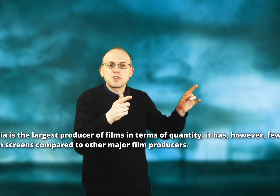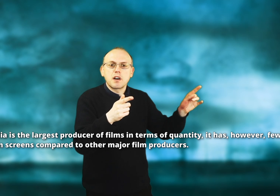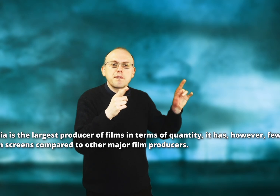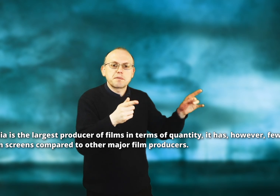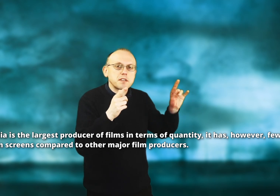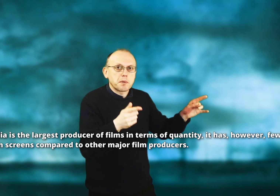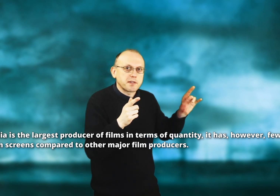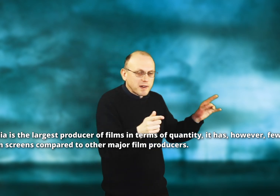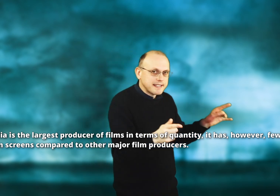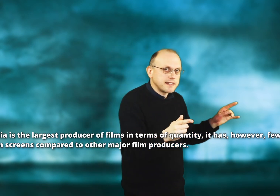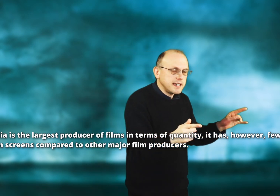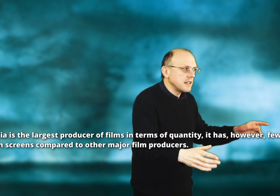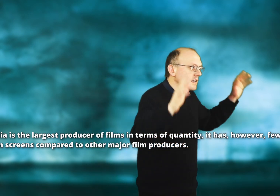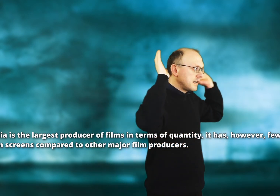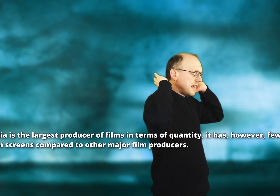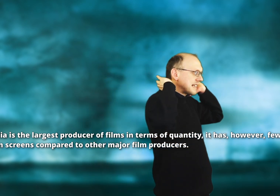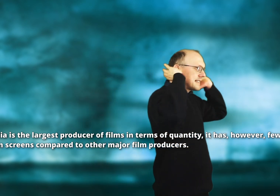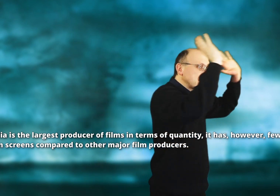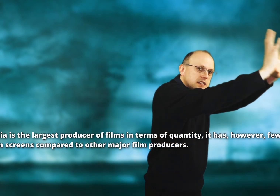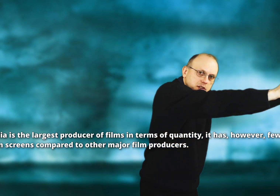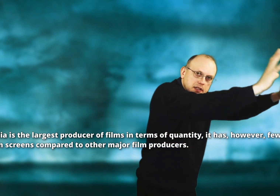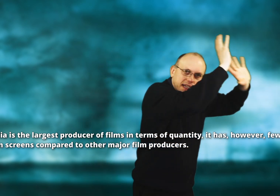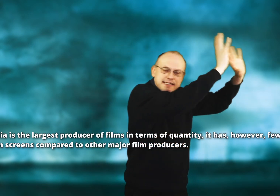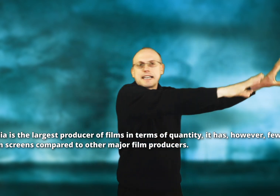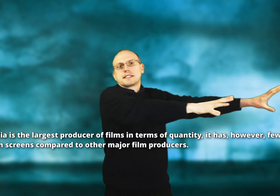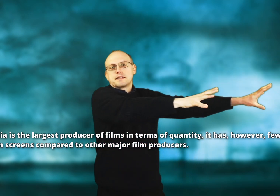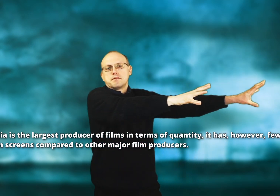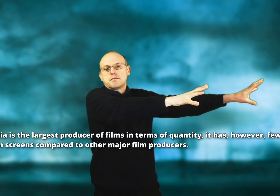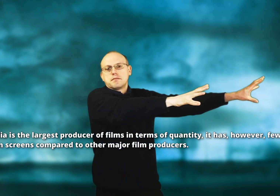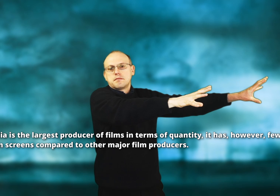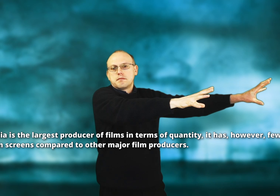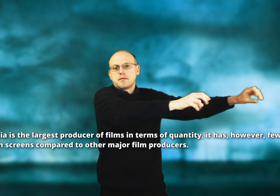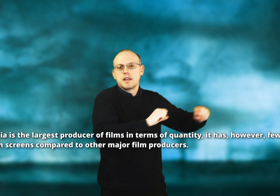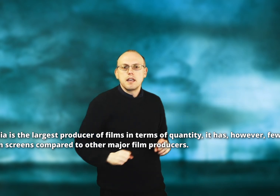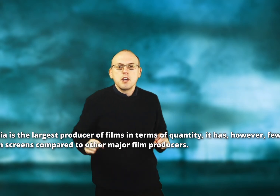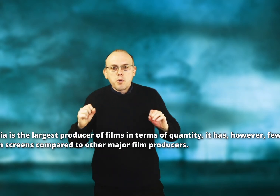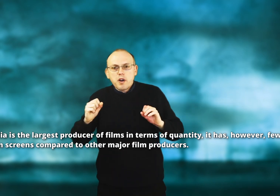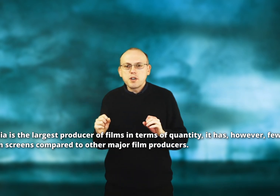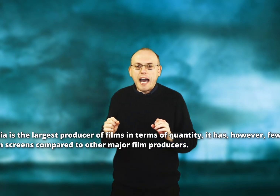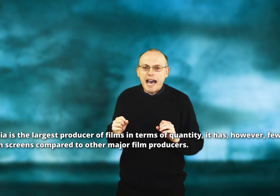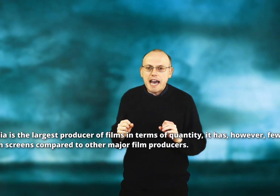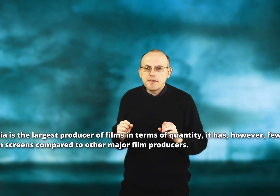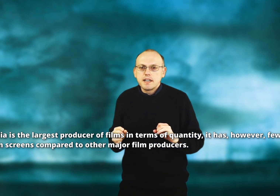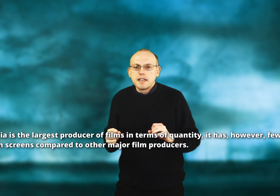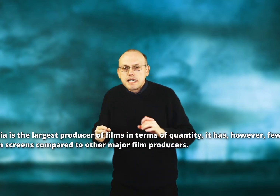of films in terms of quantity. That can stand on its own, it makes sense. We also have it